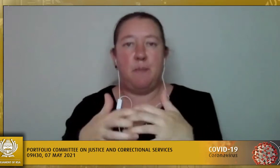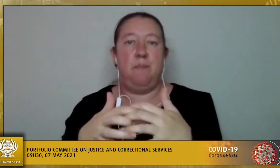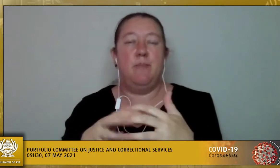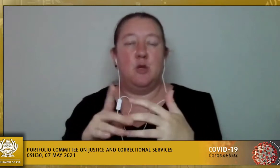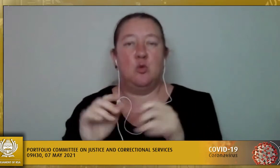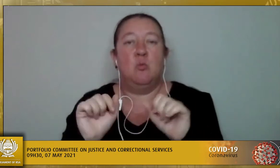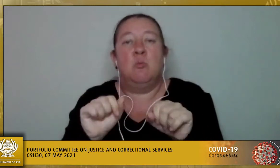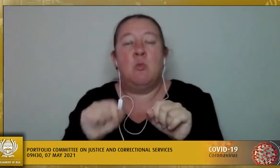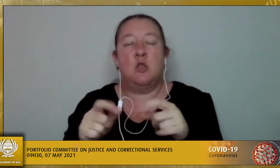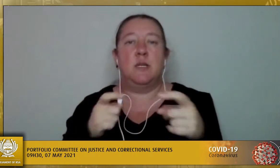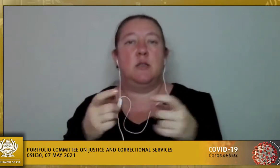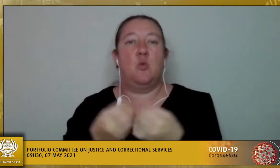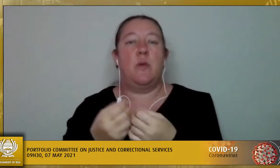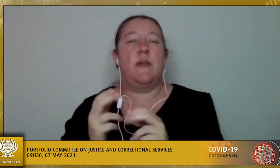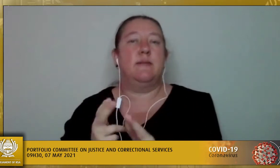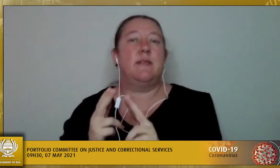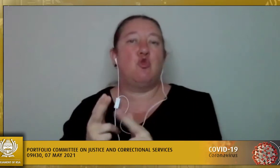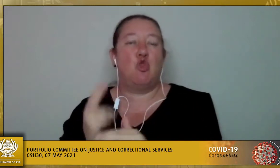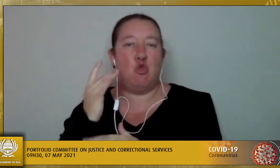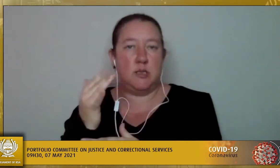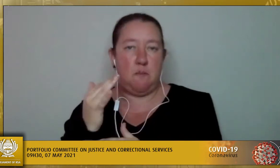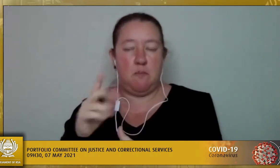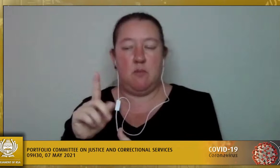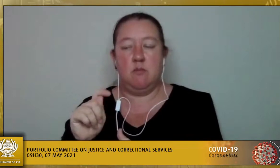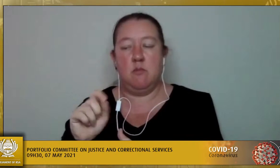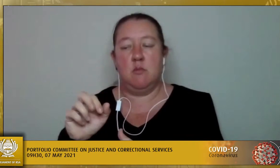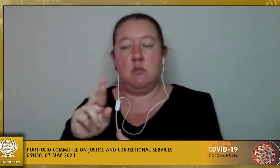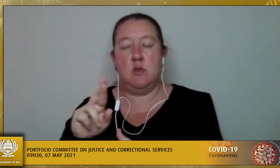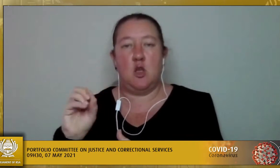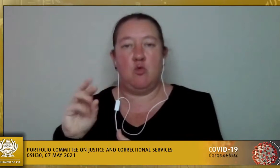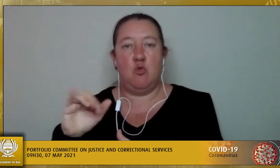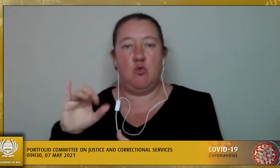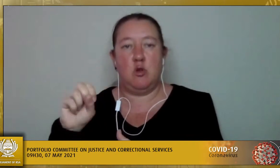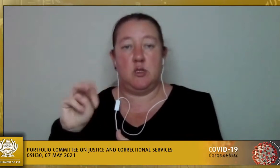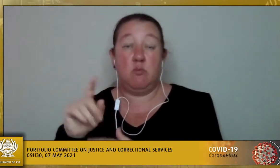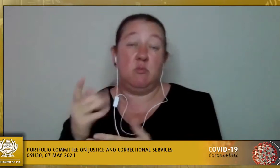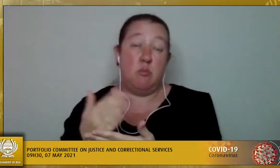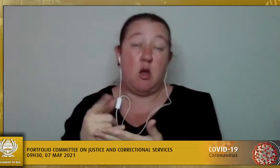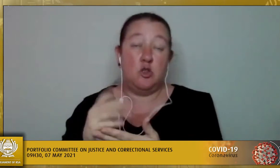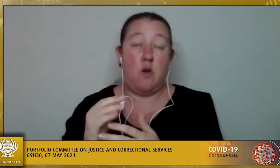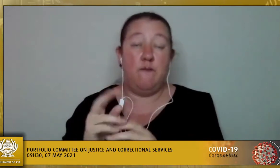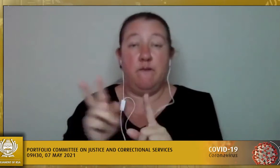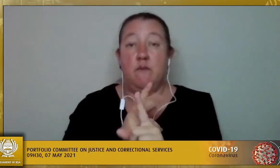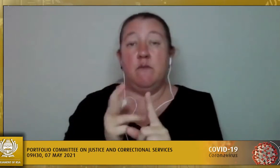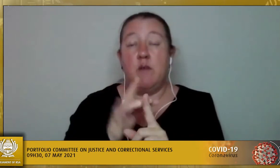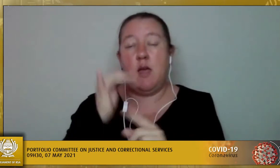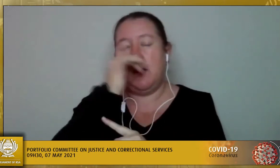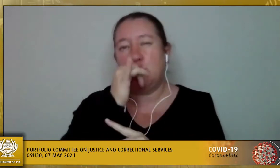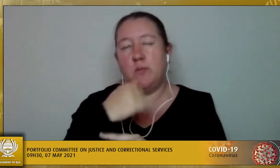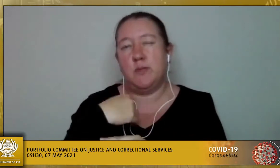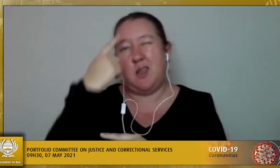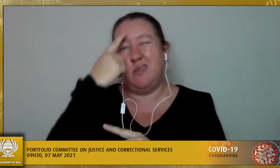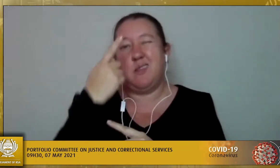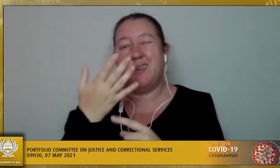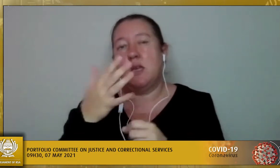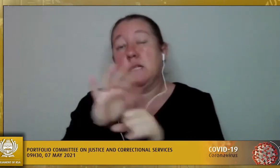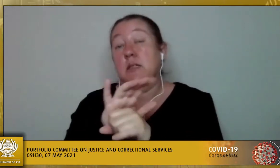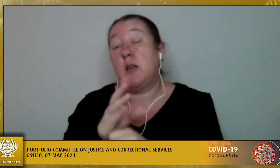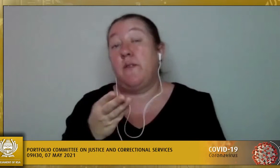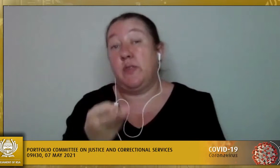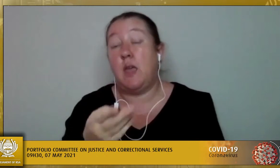deal with terrorism which will be part of the violent crimes and I think I think it's covered today